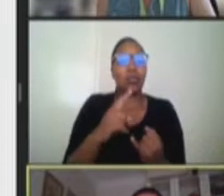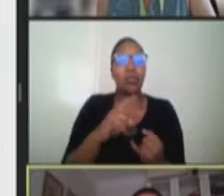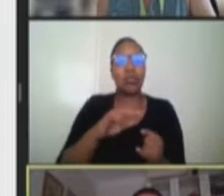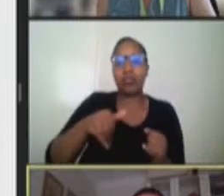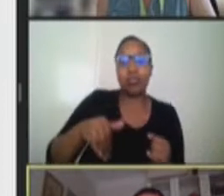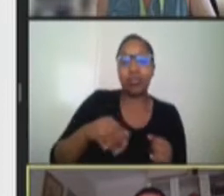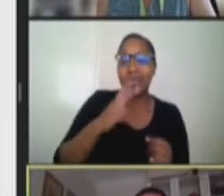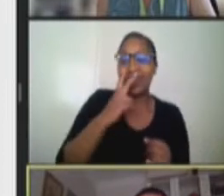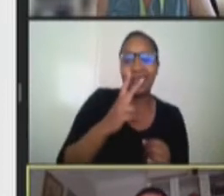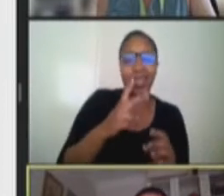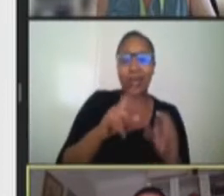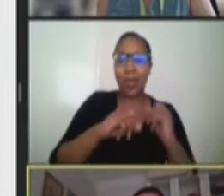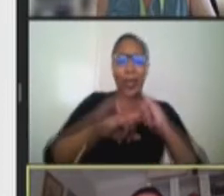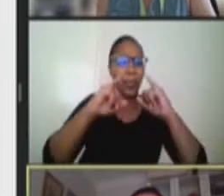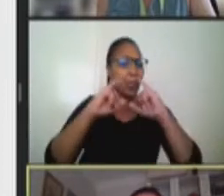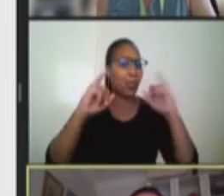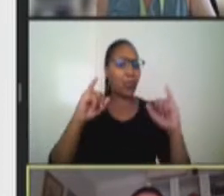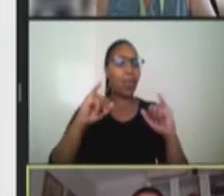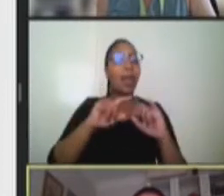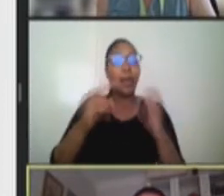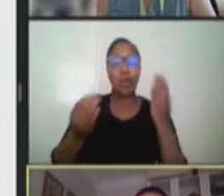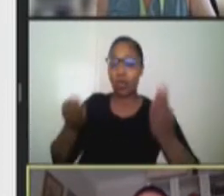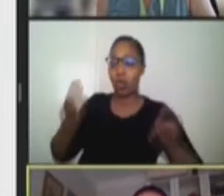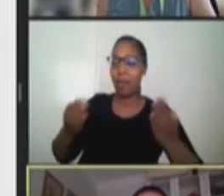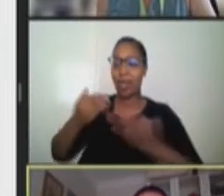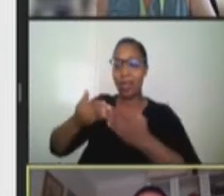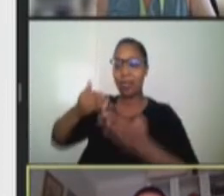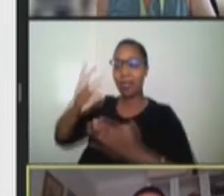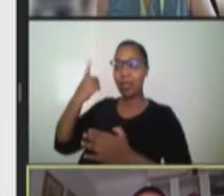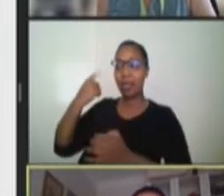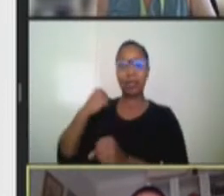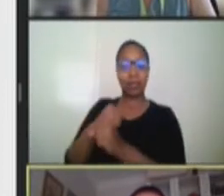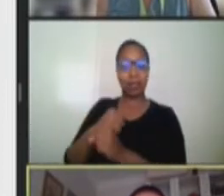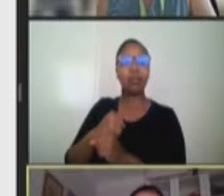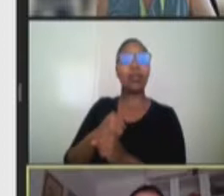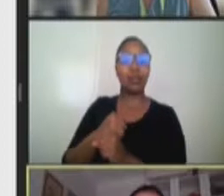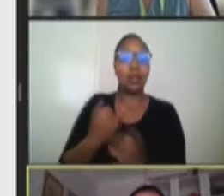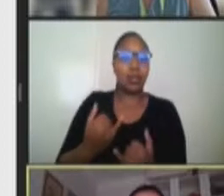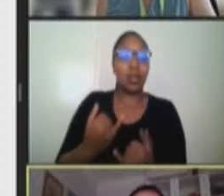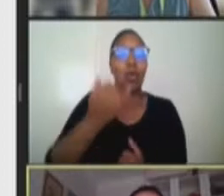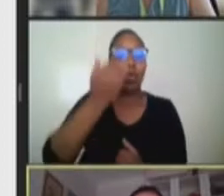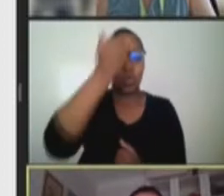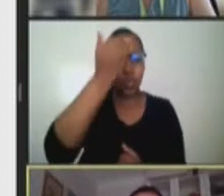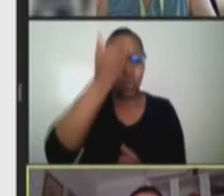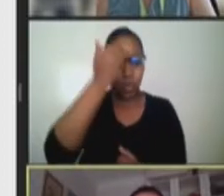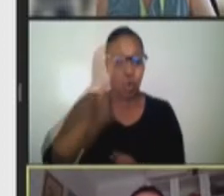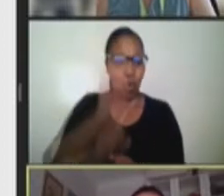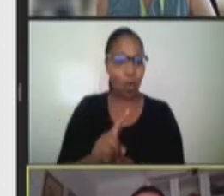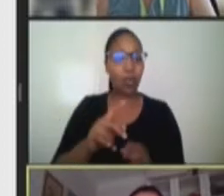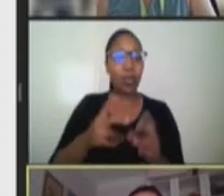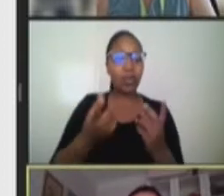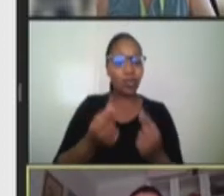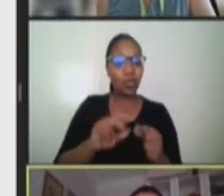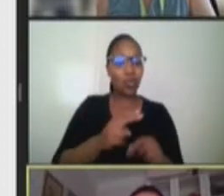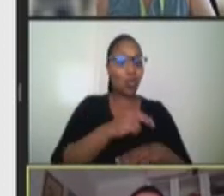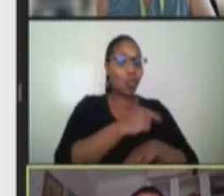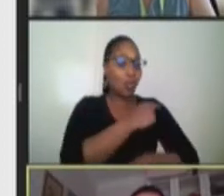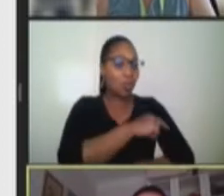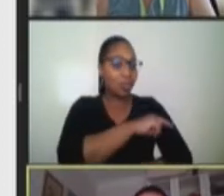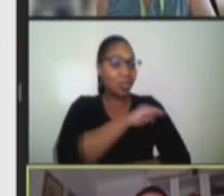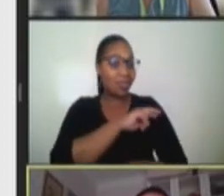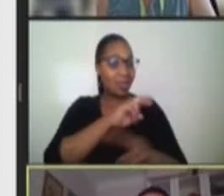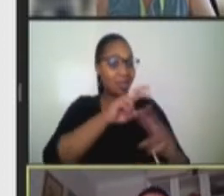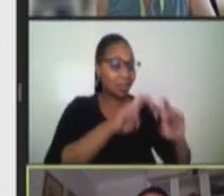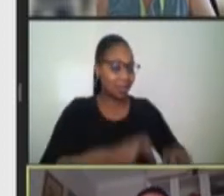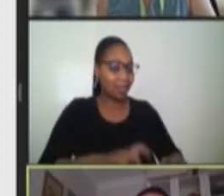past. But I think what's important for us to note is that while we do hospital surge preparedness, this time we may need to look at